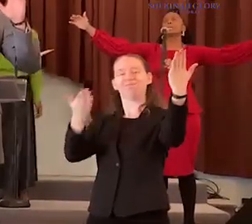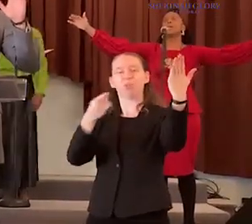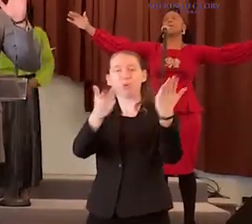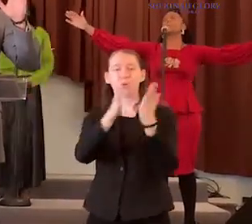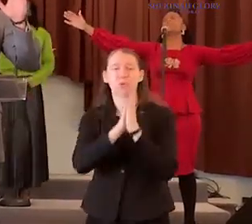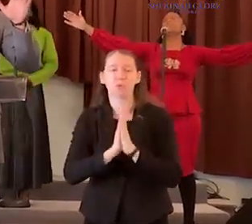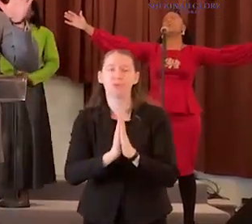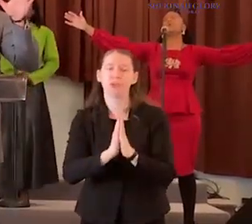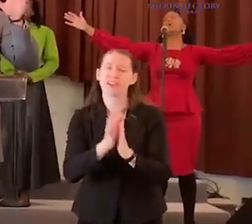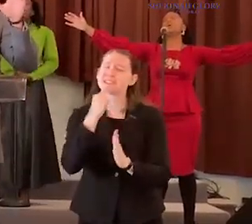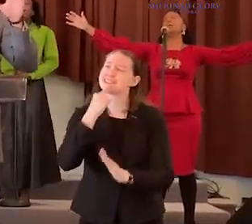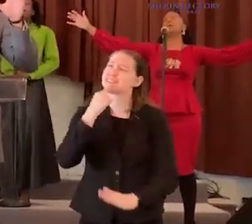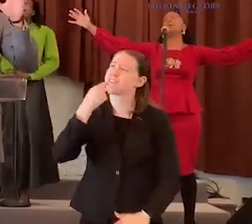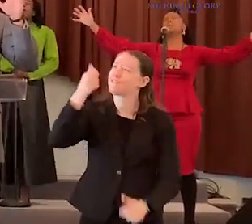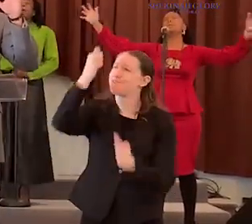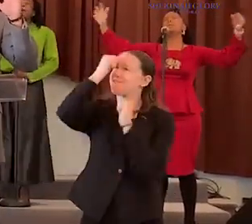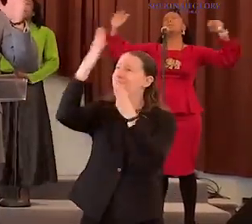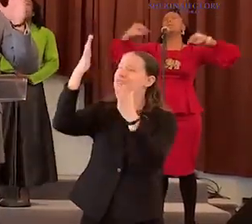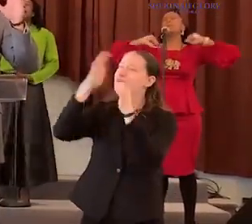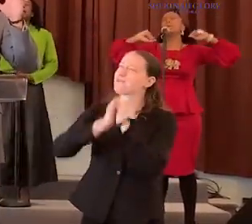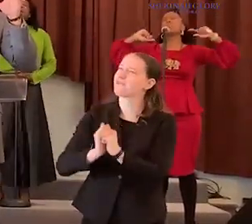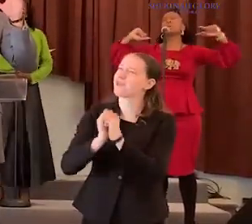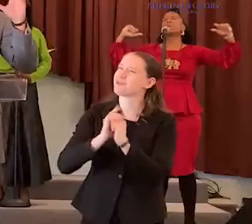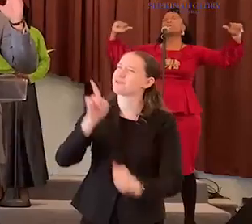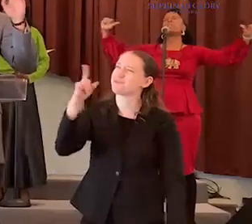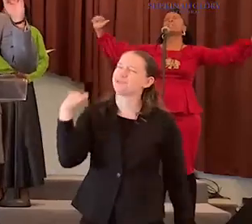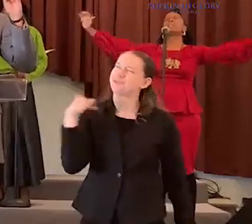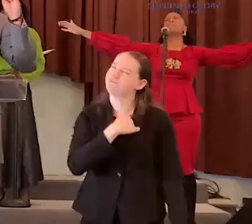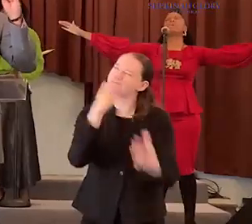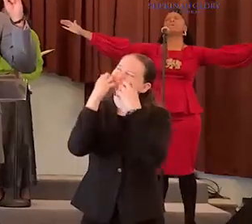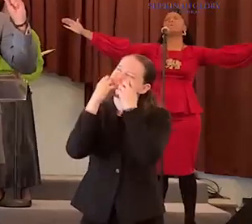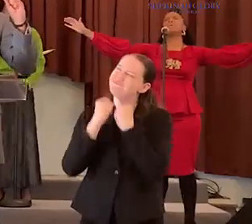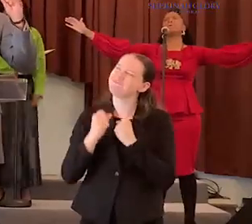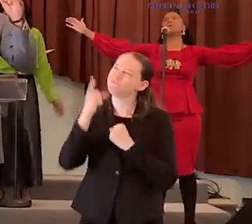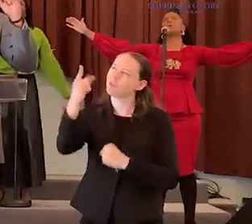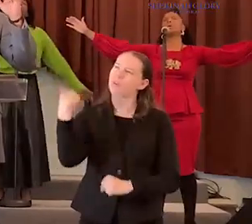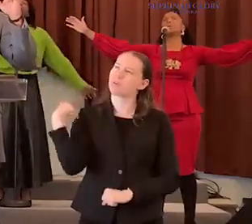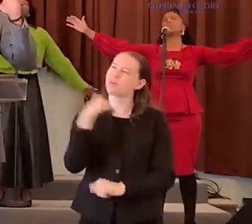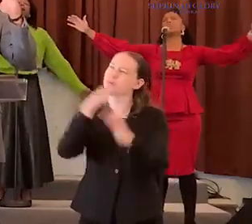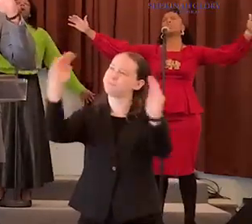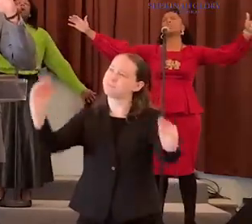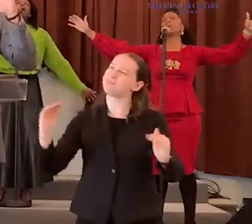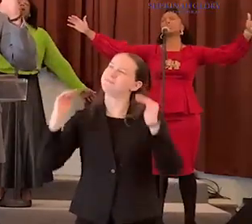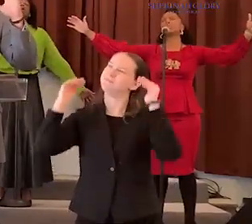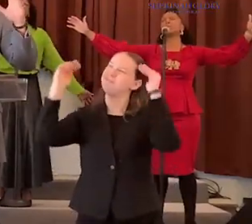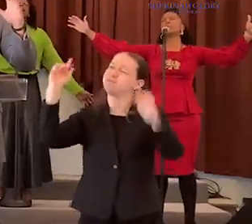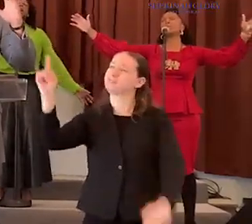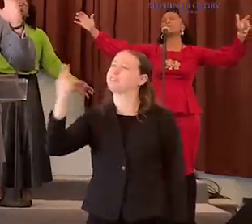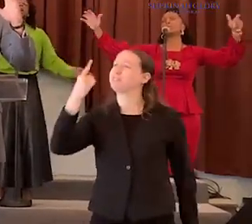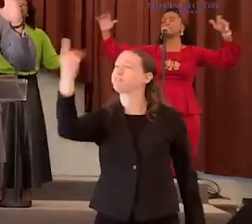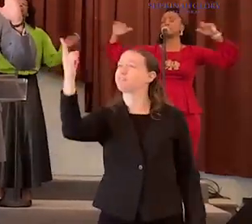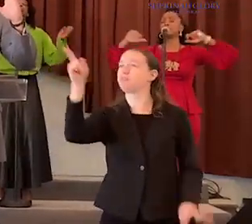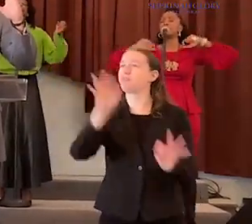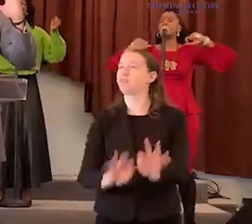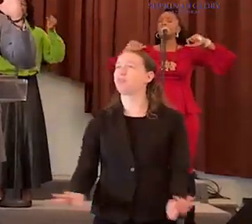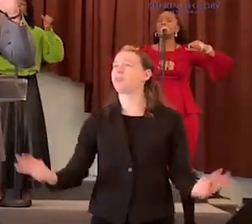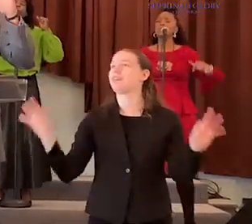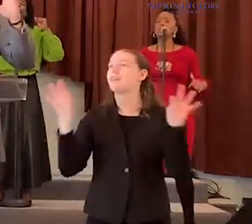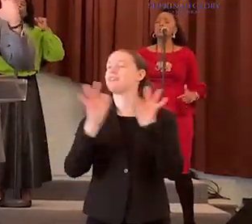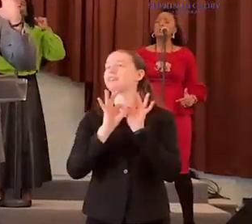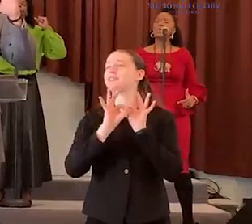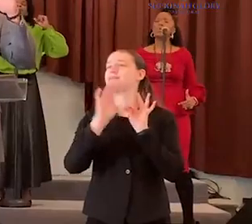prayer, Father, we worship You, we adore You, we magnify You, we lift You up. You alone are worthy.